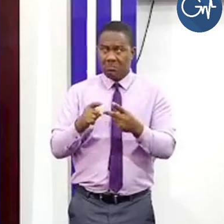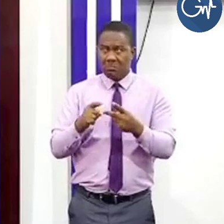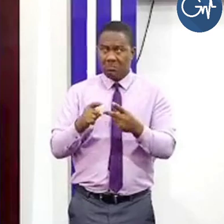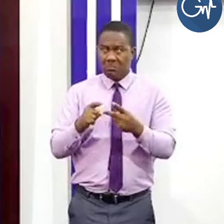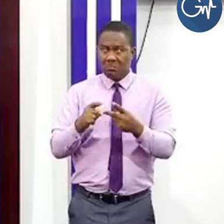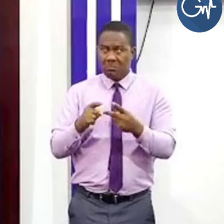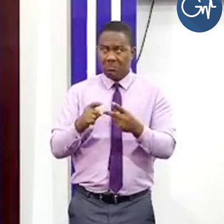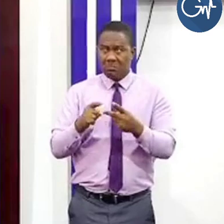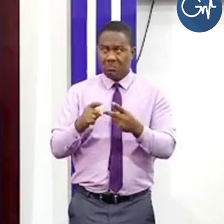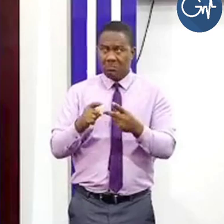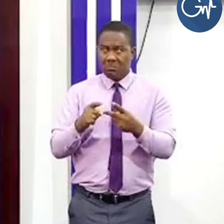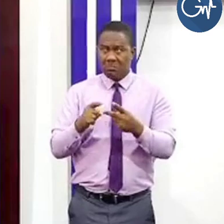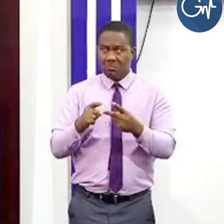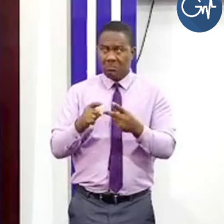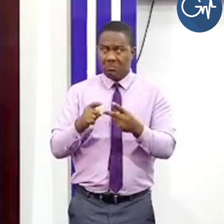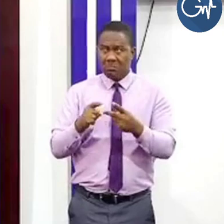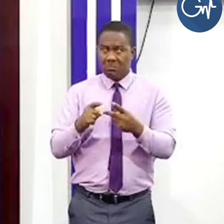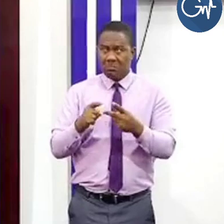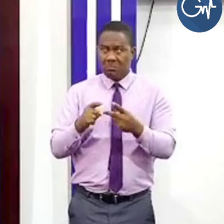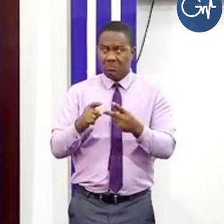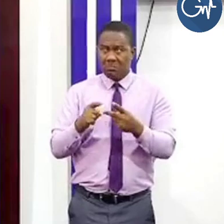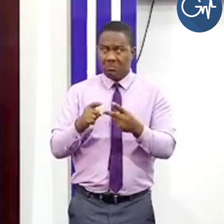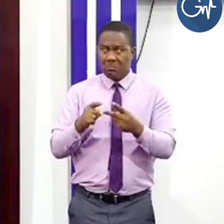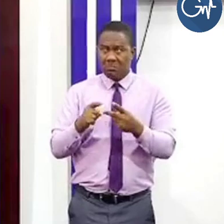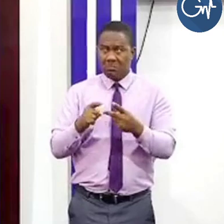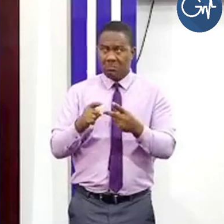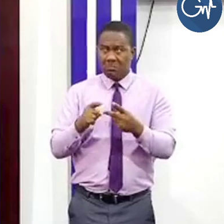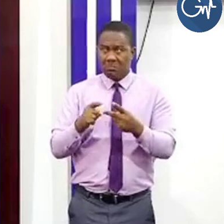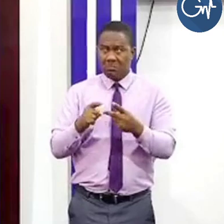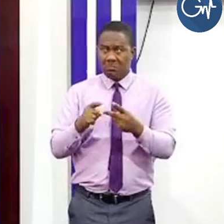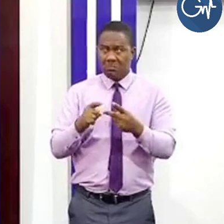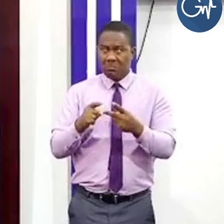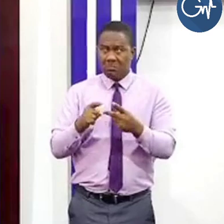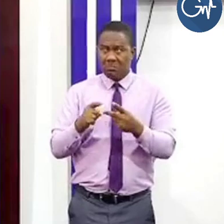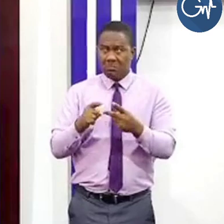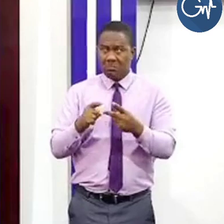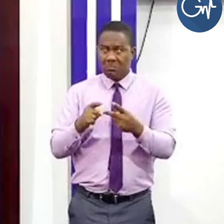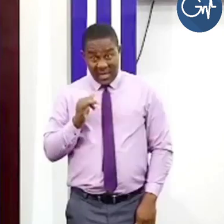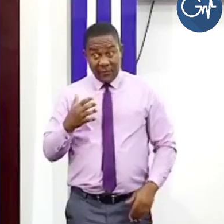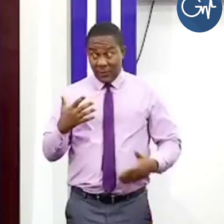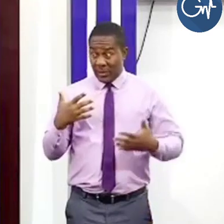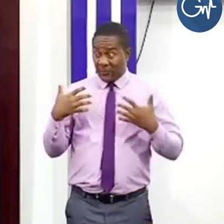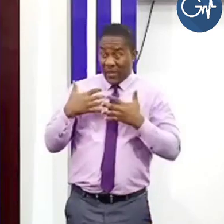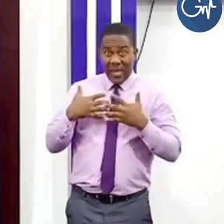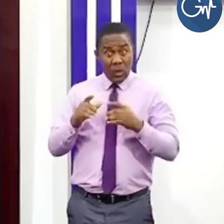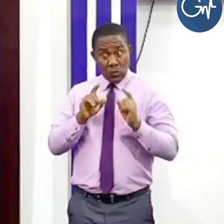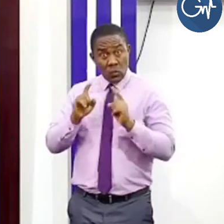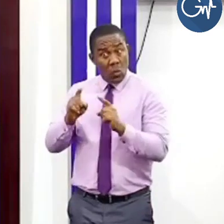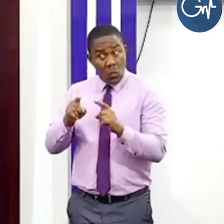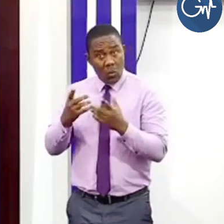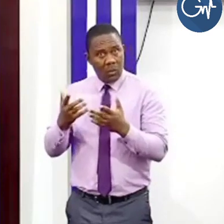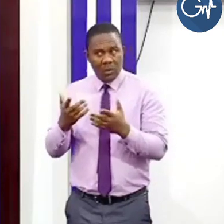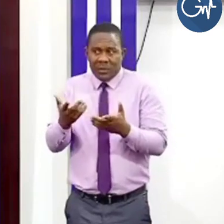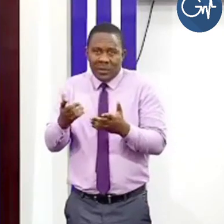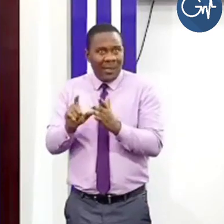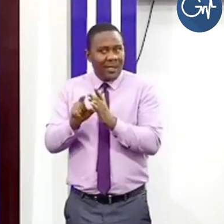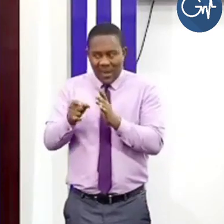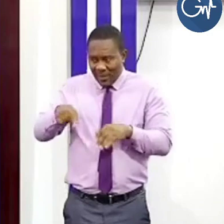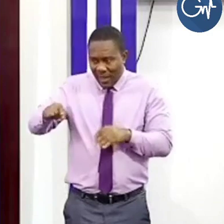of food. That would automatically increase the prices of various food